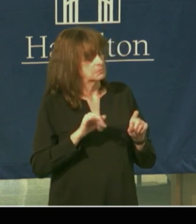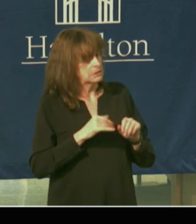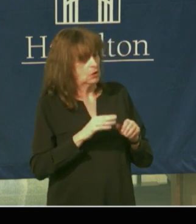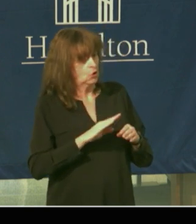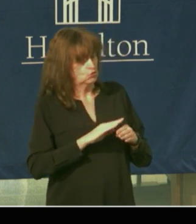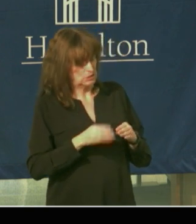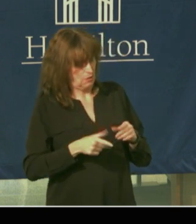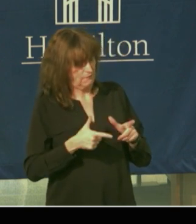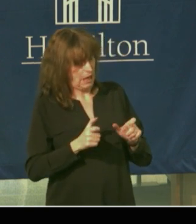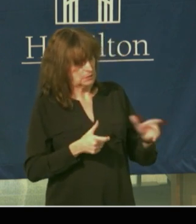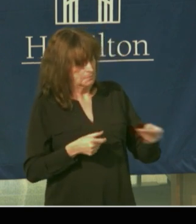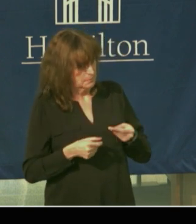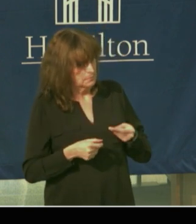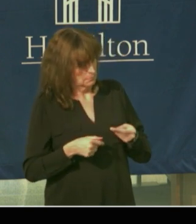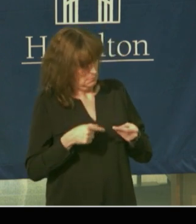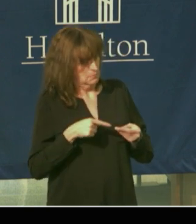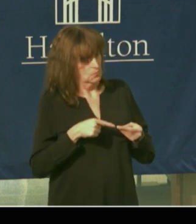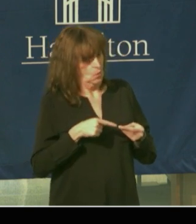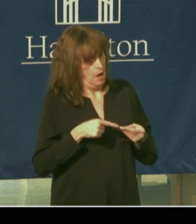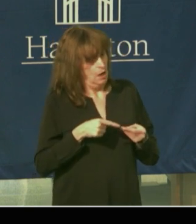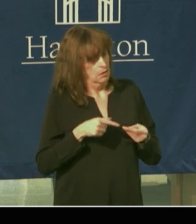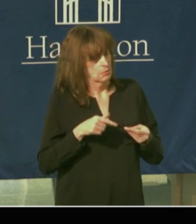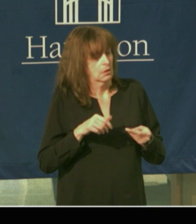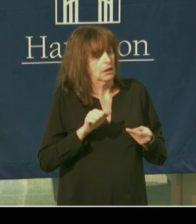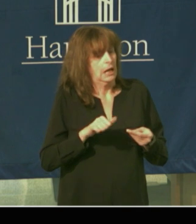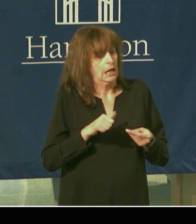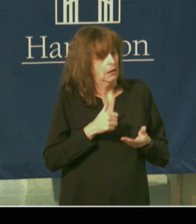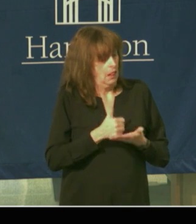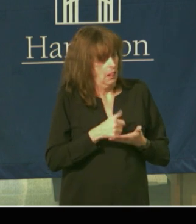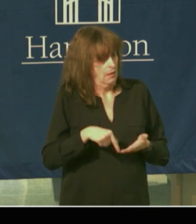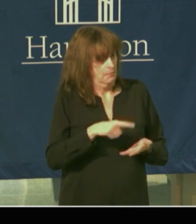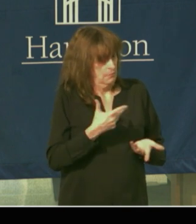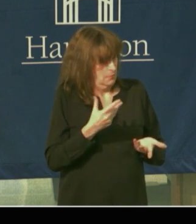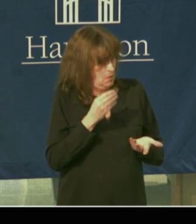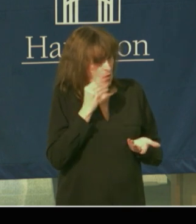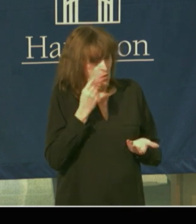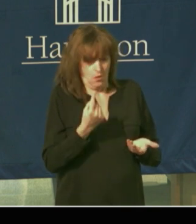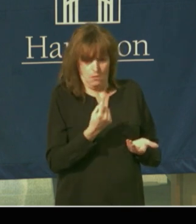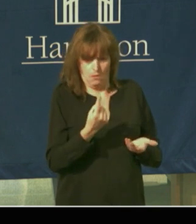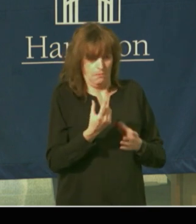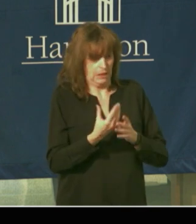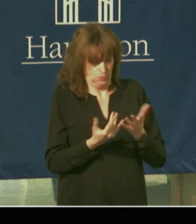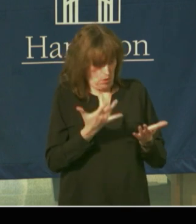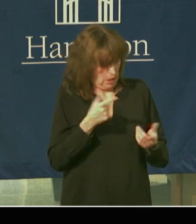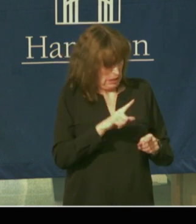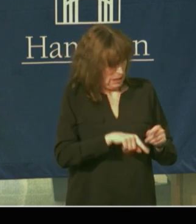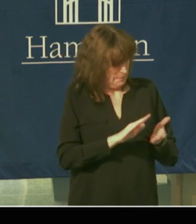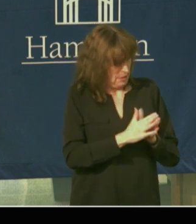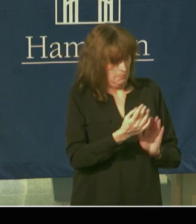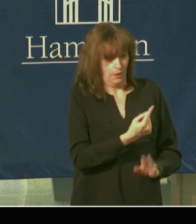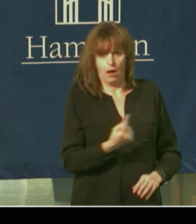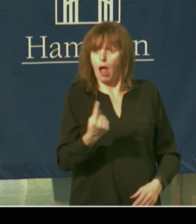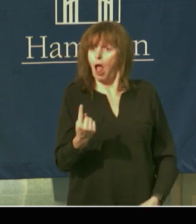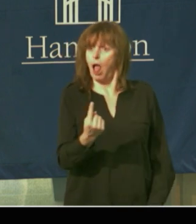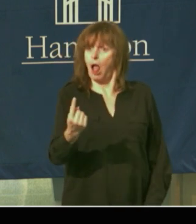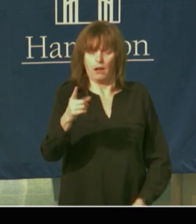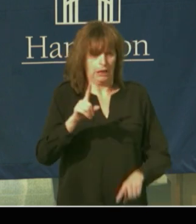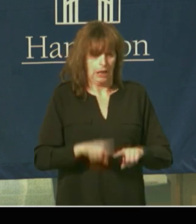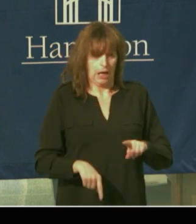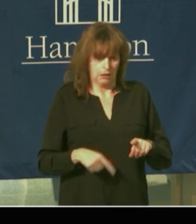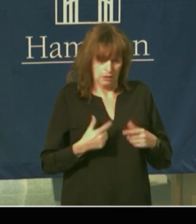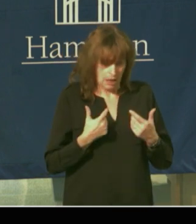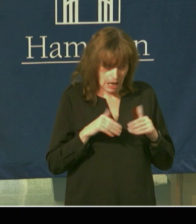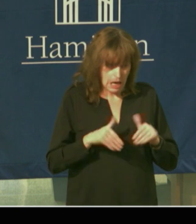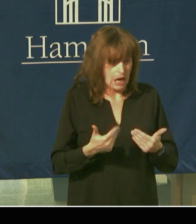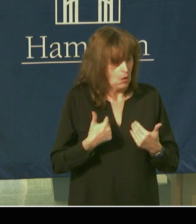to do next. These are individuals that can't self-isolate because they don't have a home to go to. So the second step is, how do we isolate? And then if the